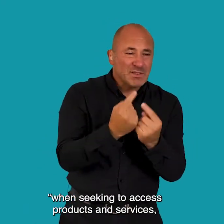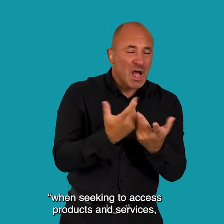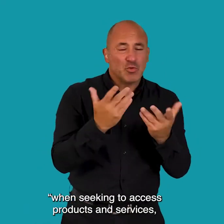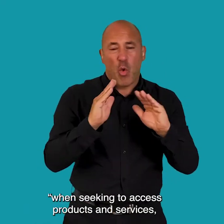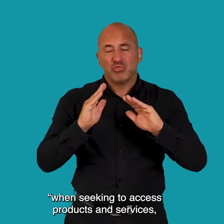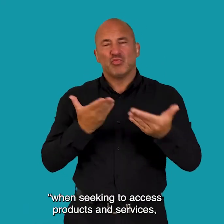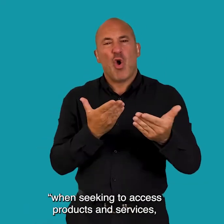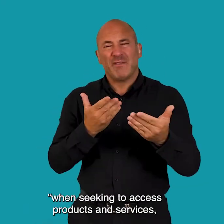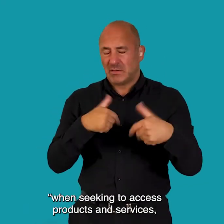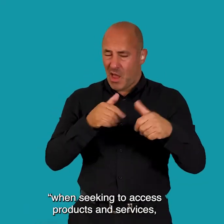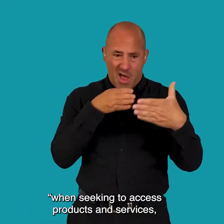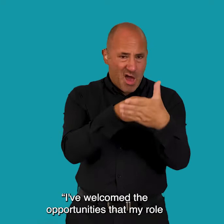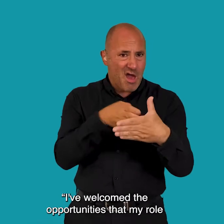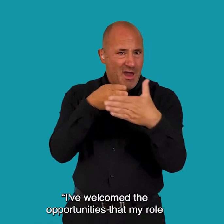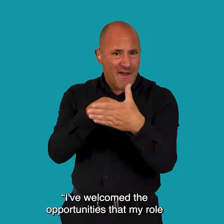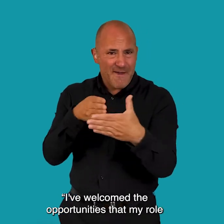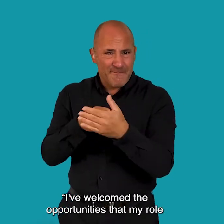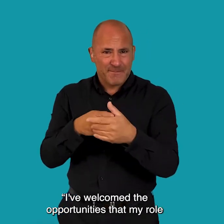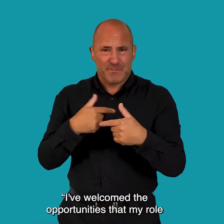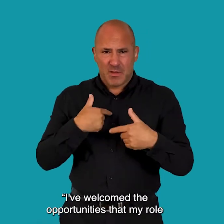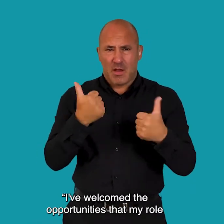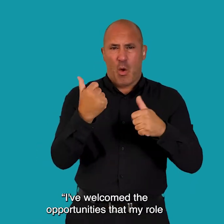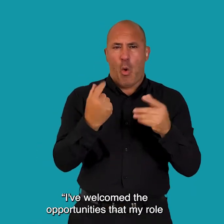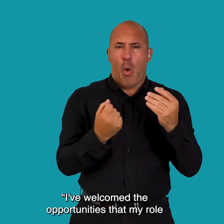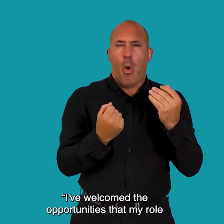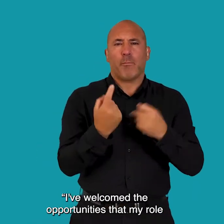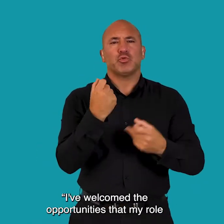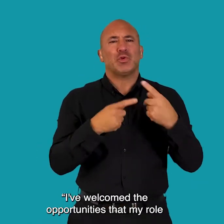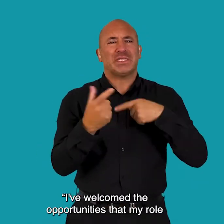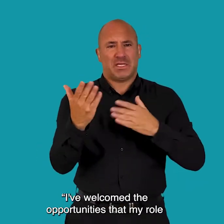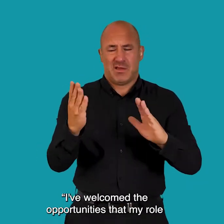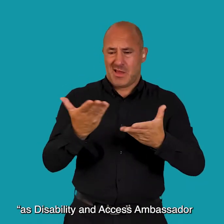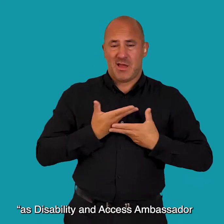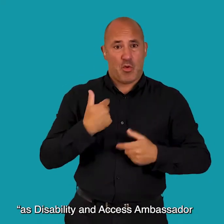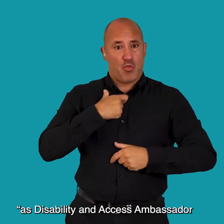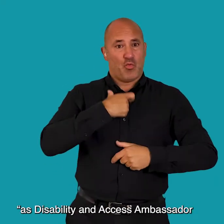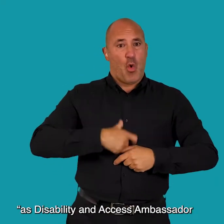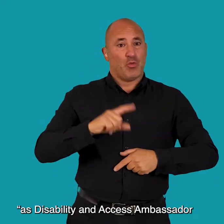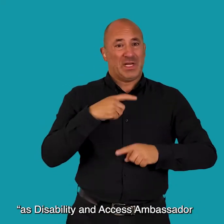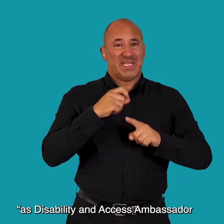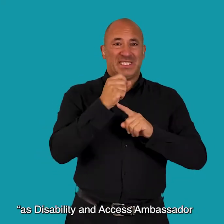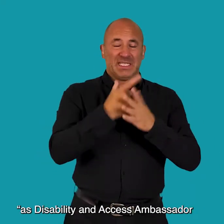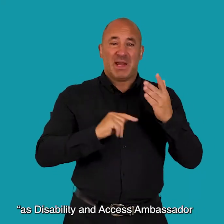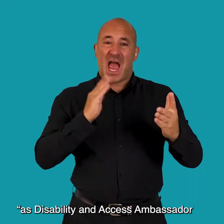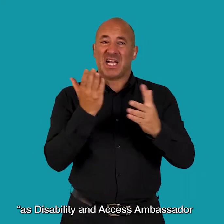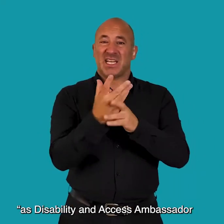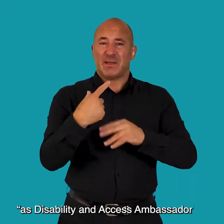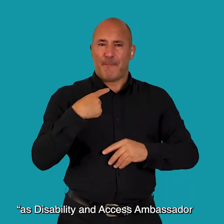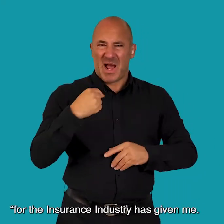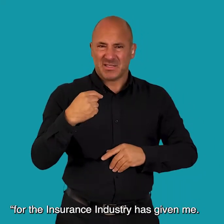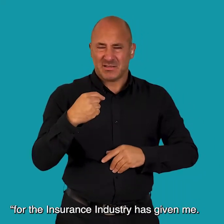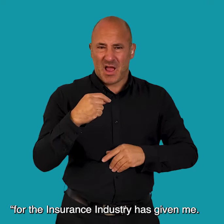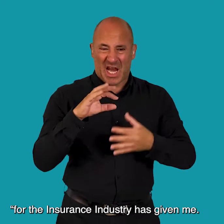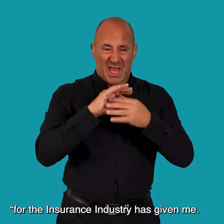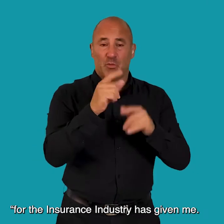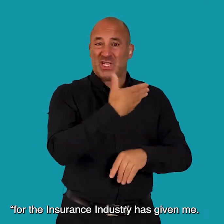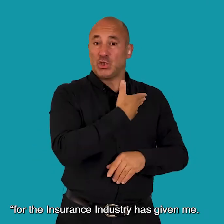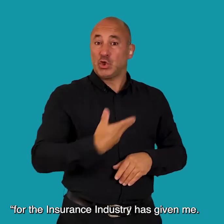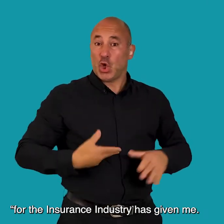and services, I've welcomed the opportunities that my role as Disability and Access Ambassador for the insurance industry has